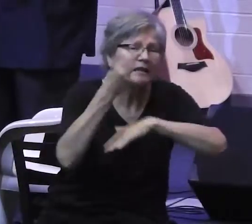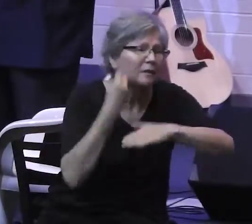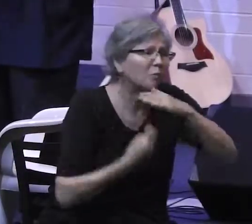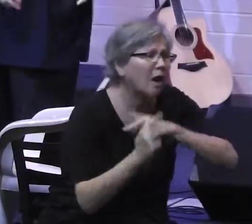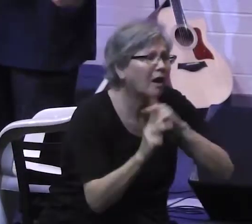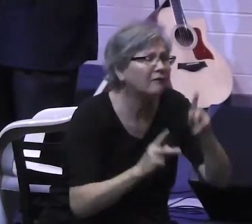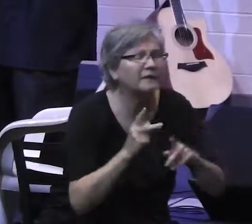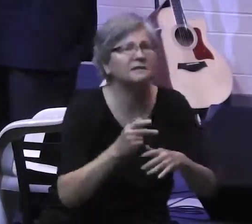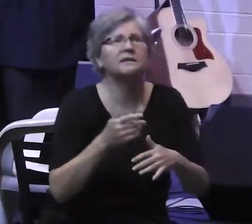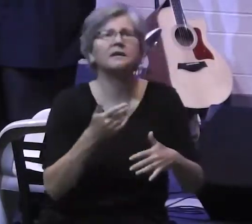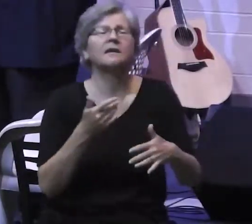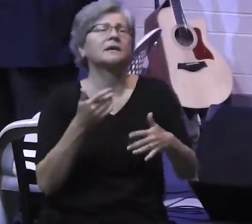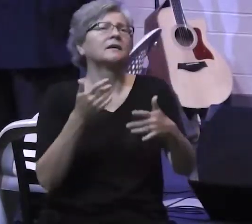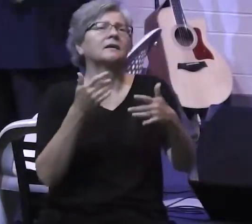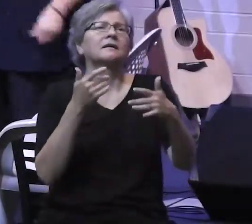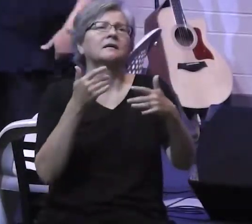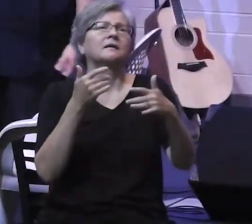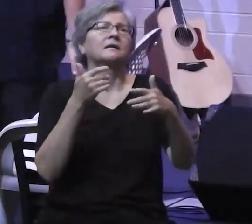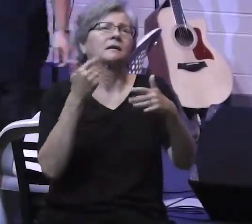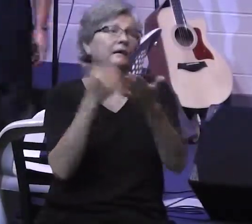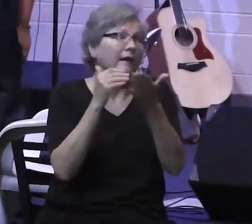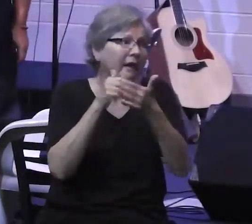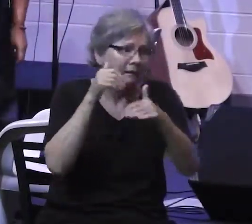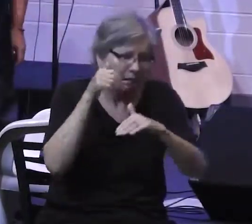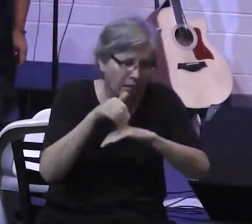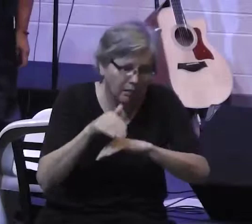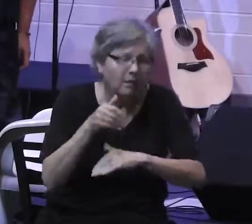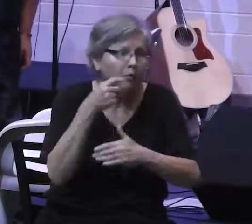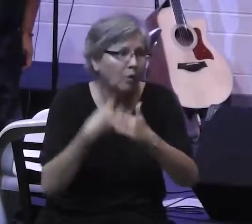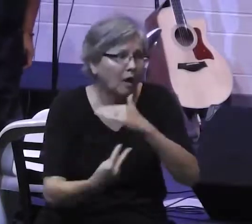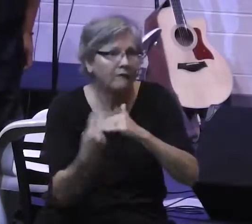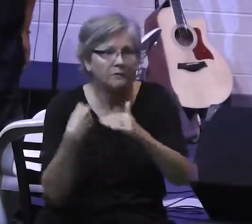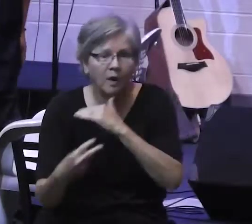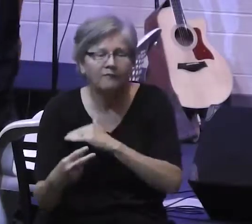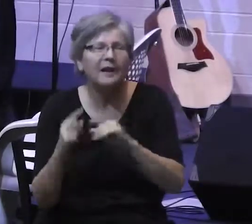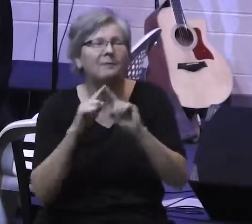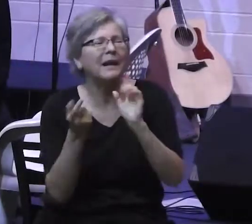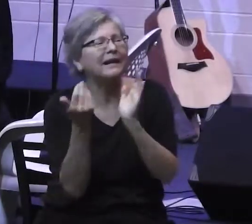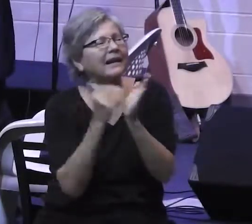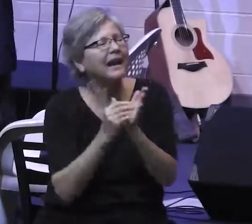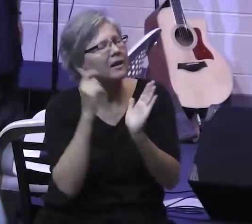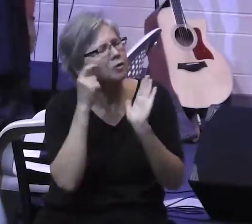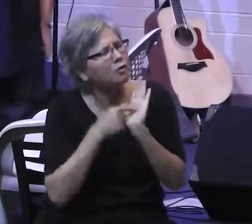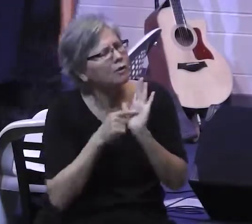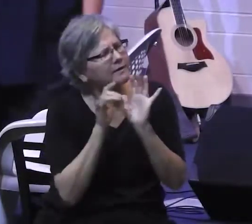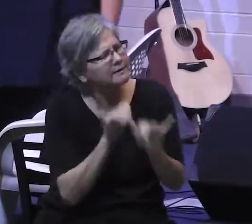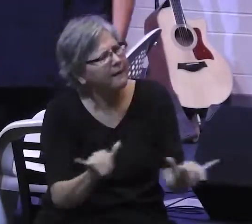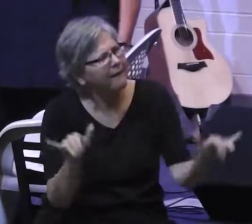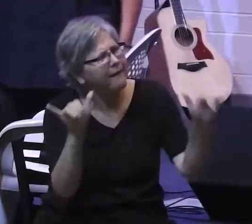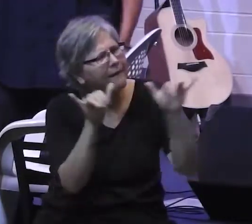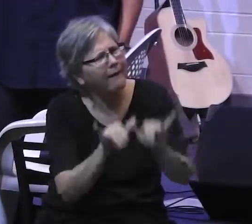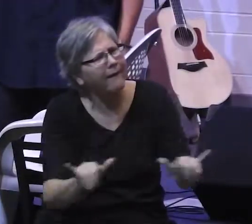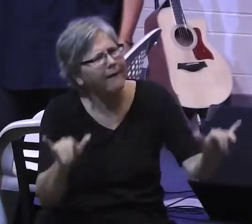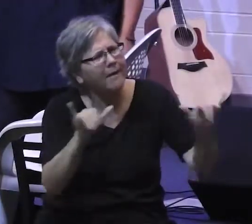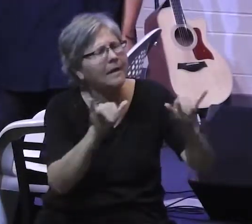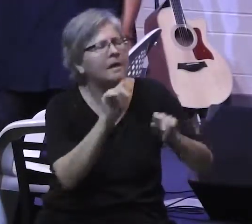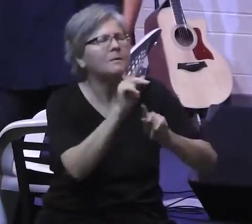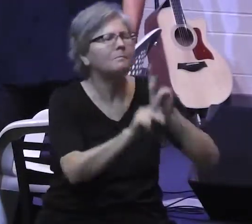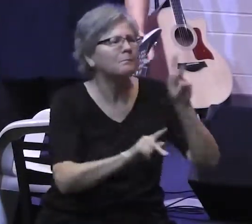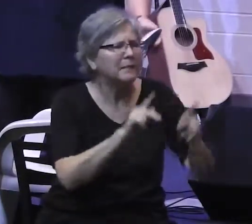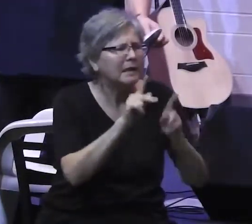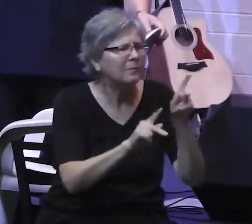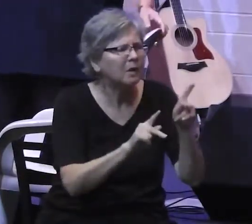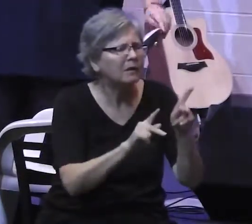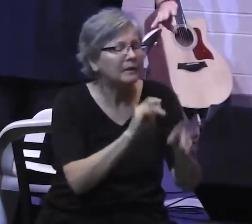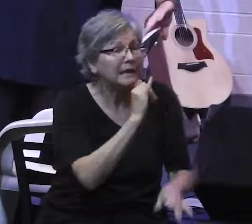different scenes going throughout the Old Testament. But every time we see the same pattern happening, that humanity in the form